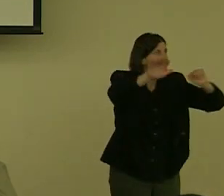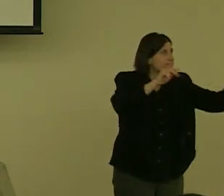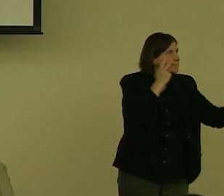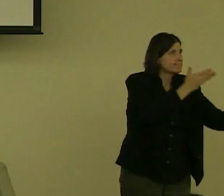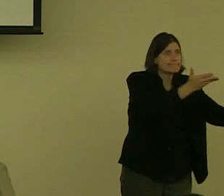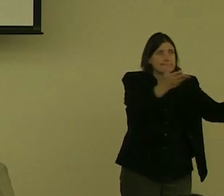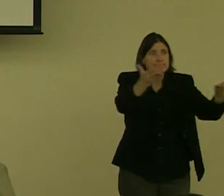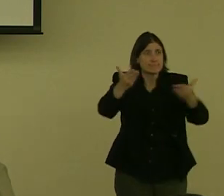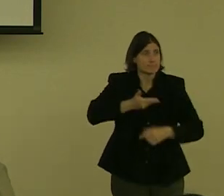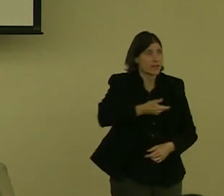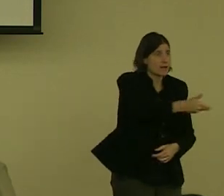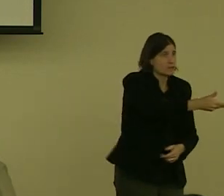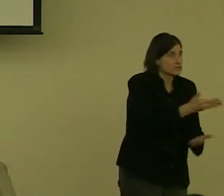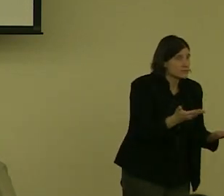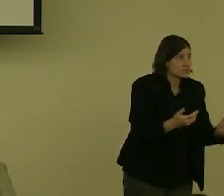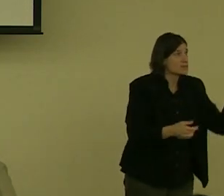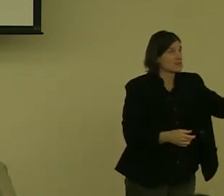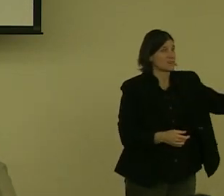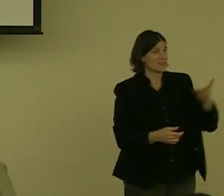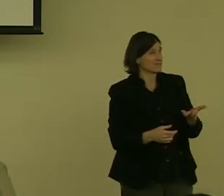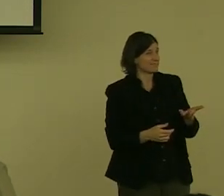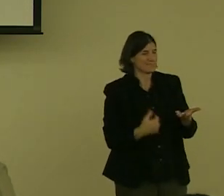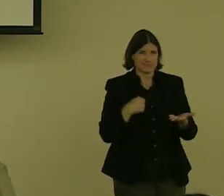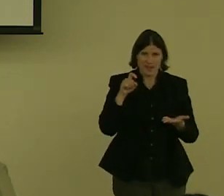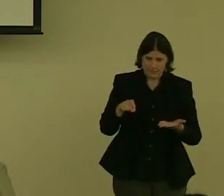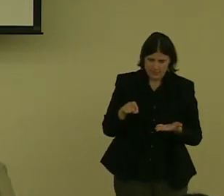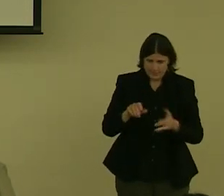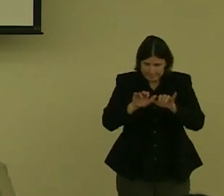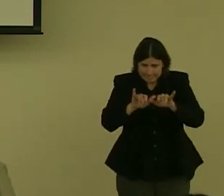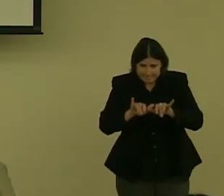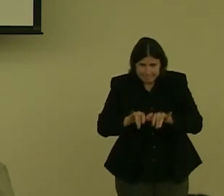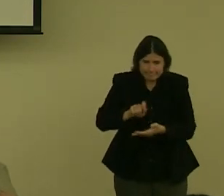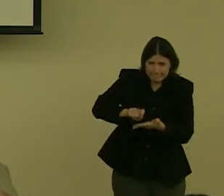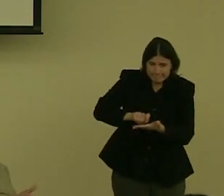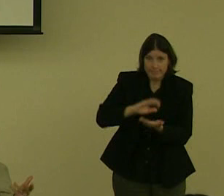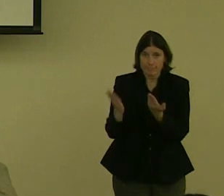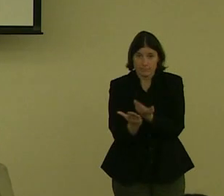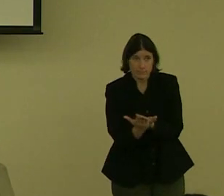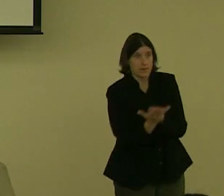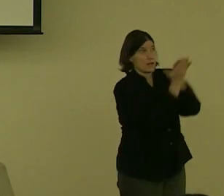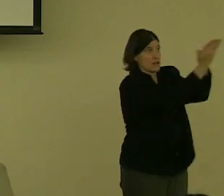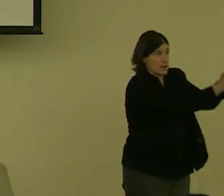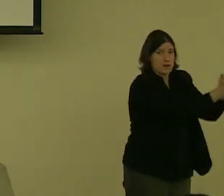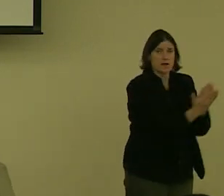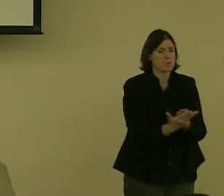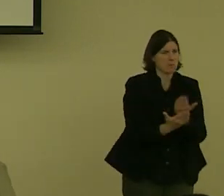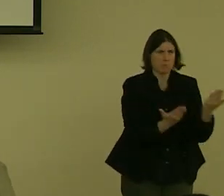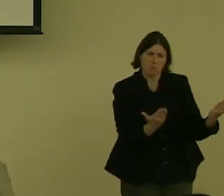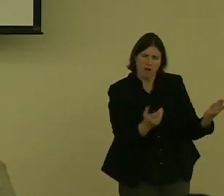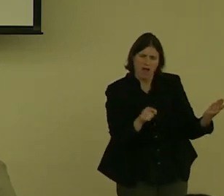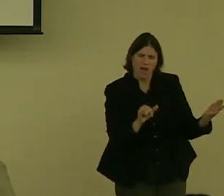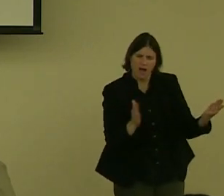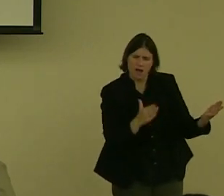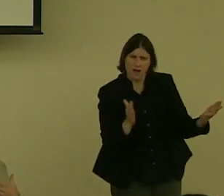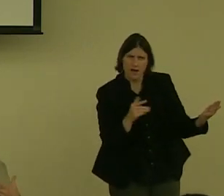Give me a sample of your writing, show me what you can do. And then the result was that I would write something and it would go out to 10,000 people versus 10. And